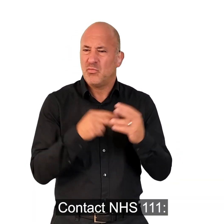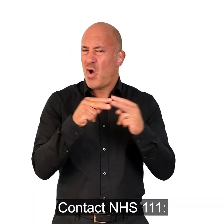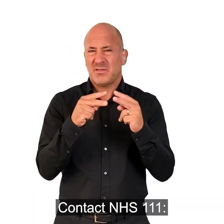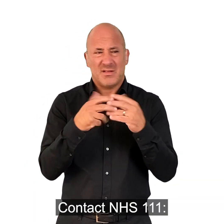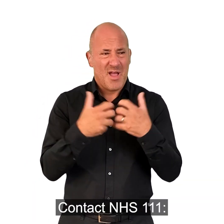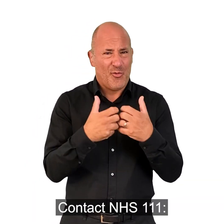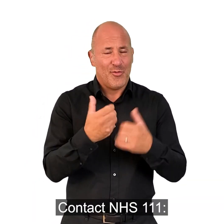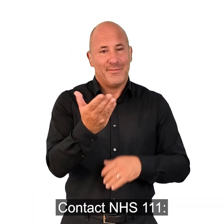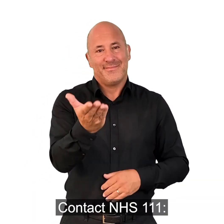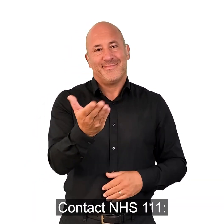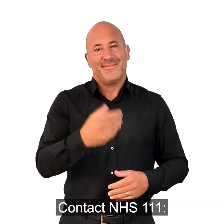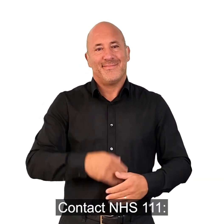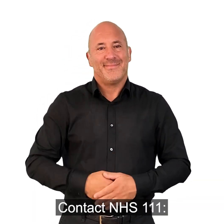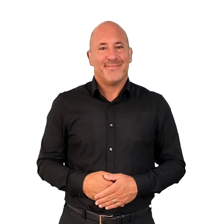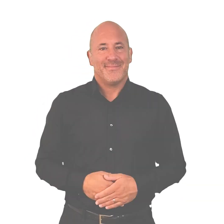treatment. Contact NHS 111.